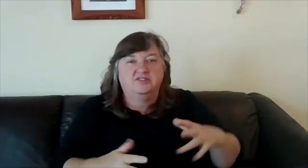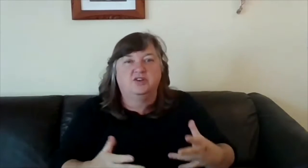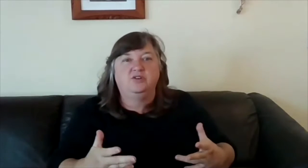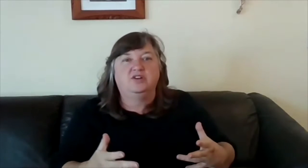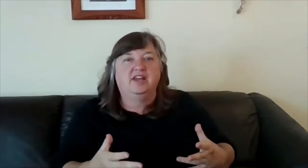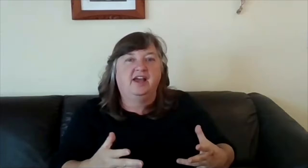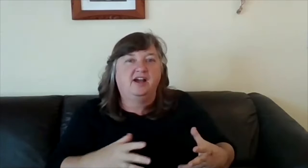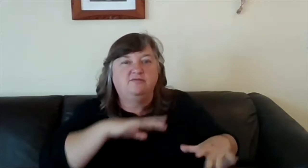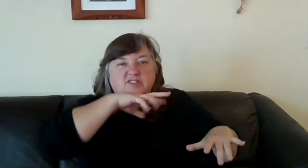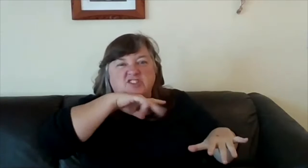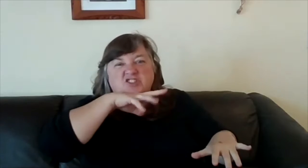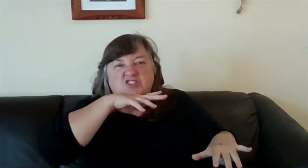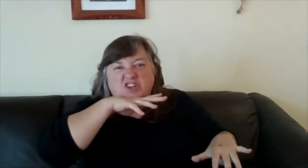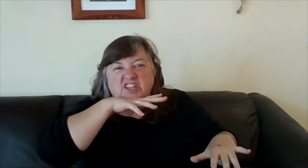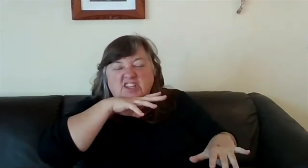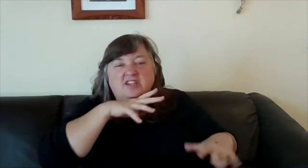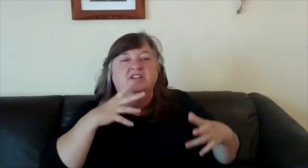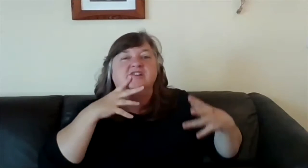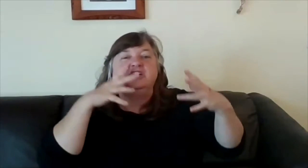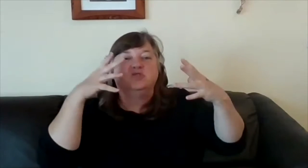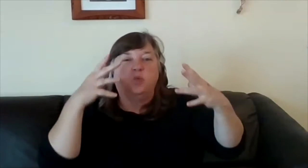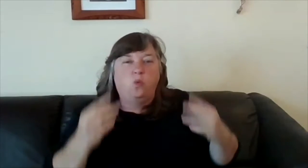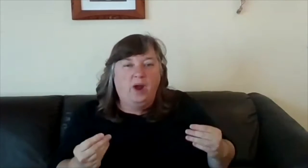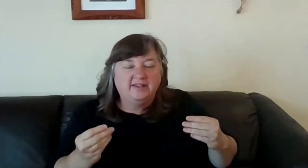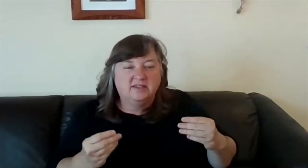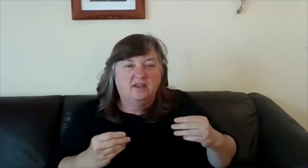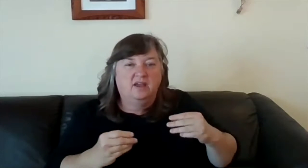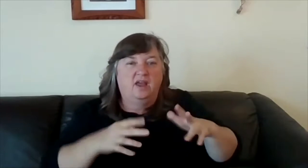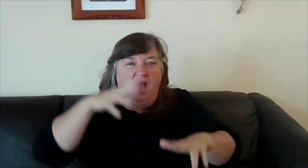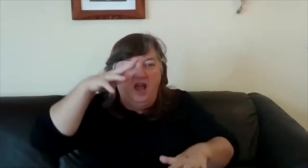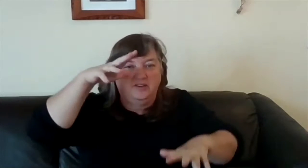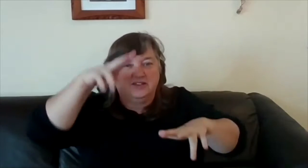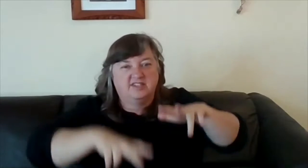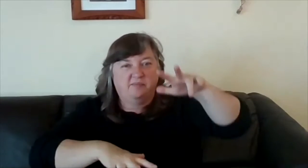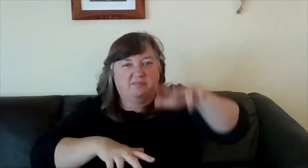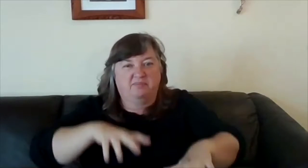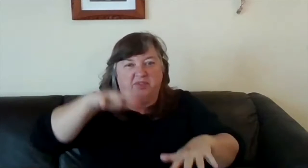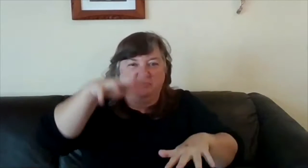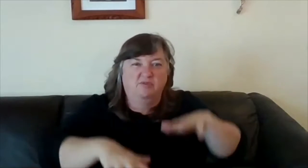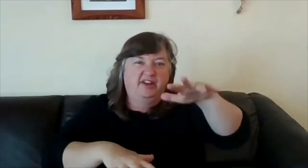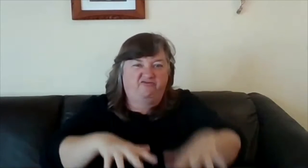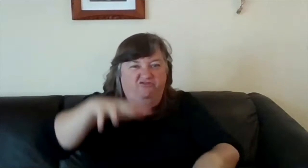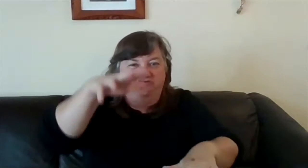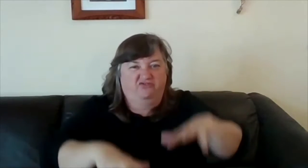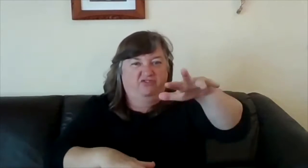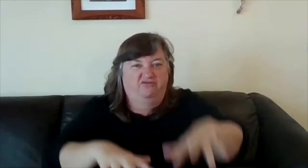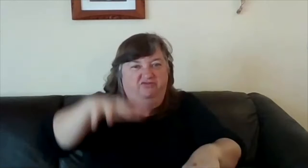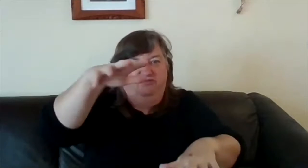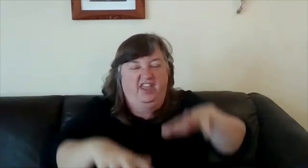So you're gonna have, it's dirty, it's wet, and you step through it, and